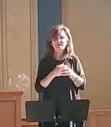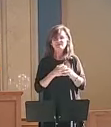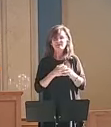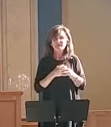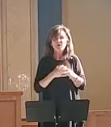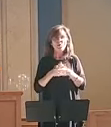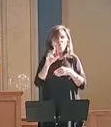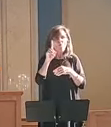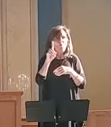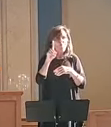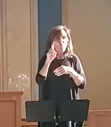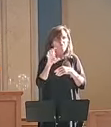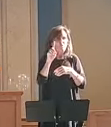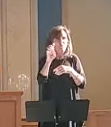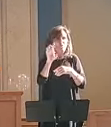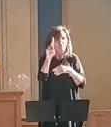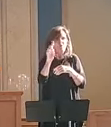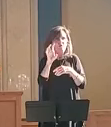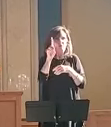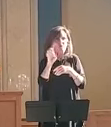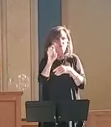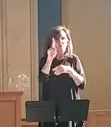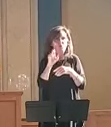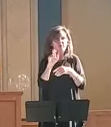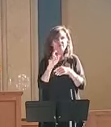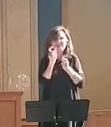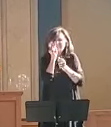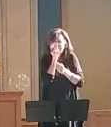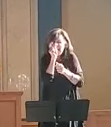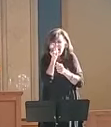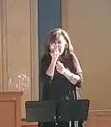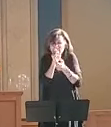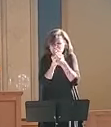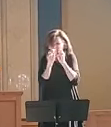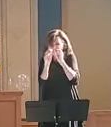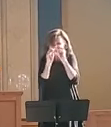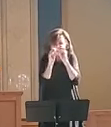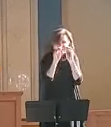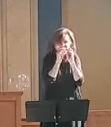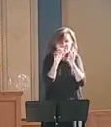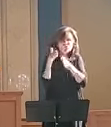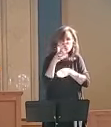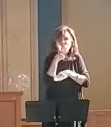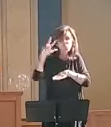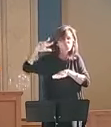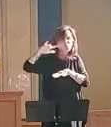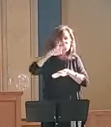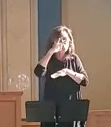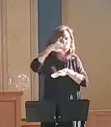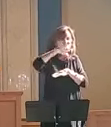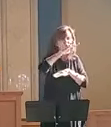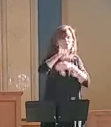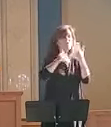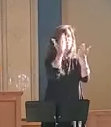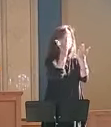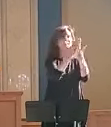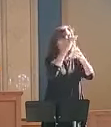hundreds and hundreds of little course corrections in order that they arrive in